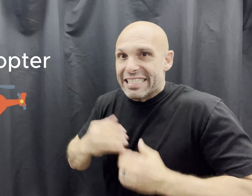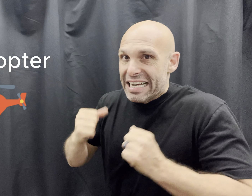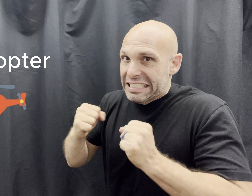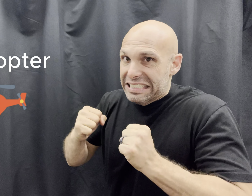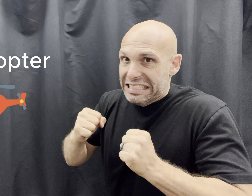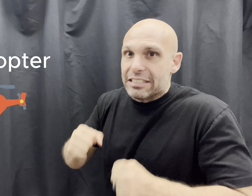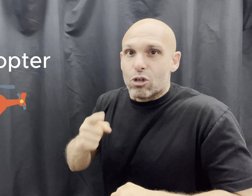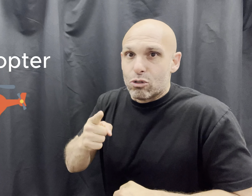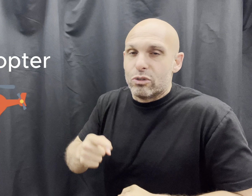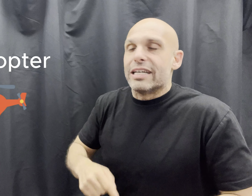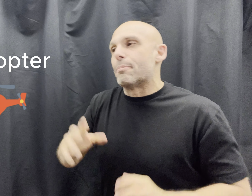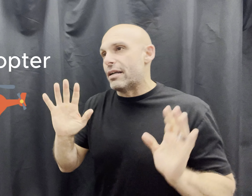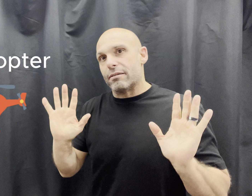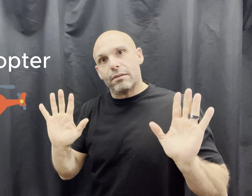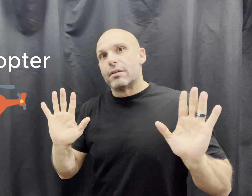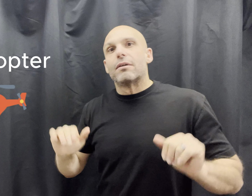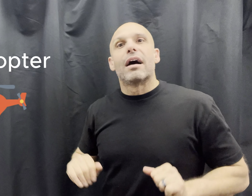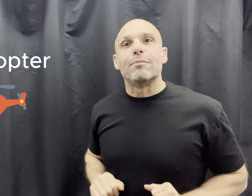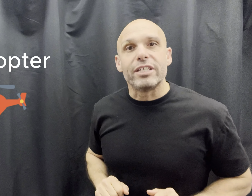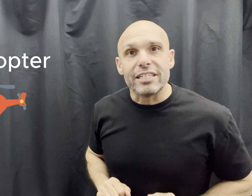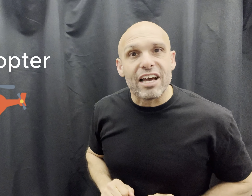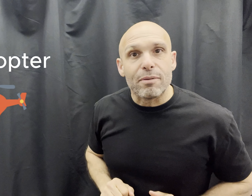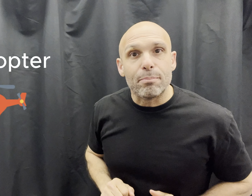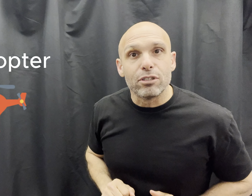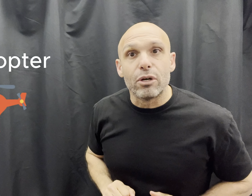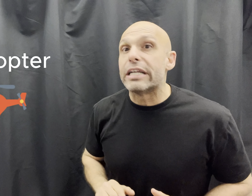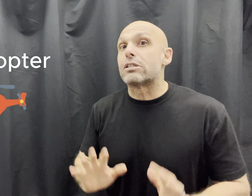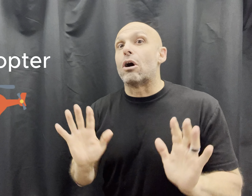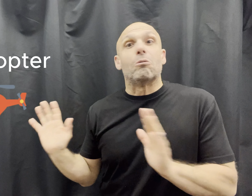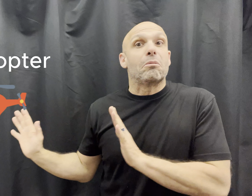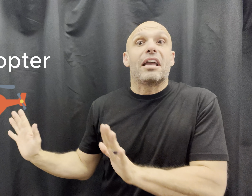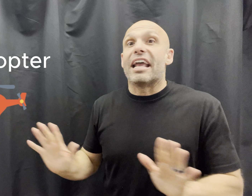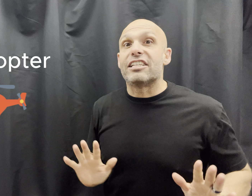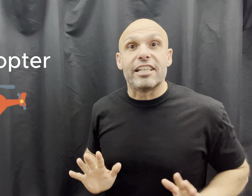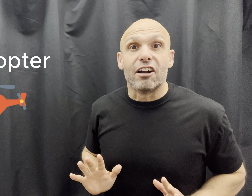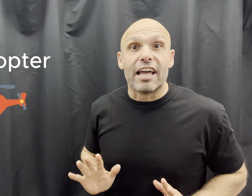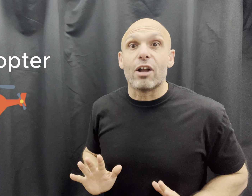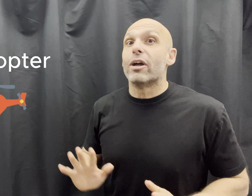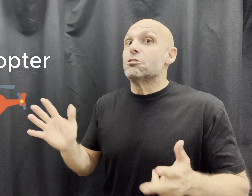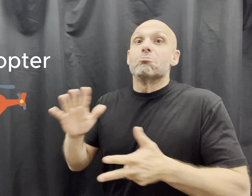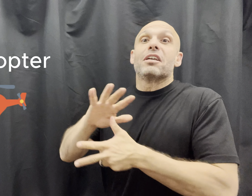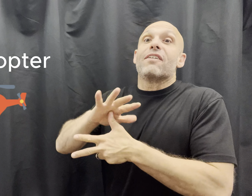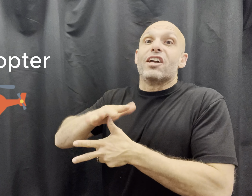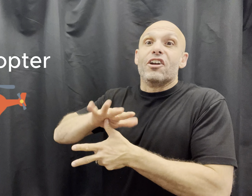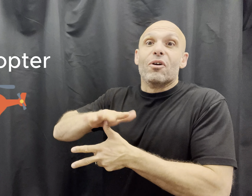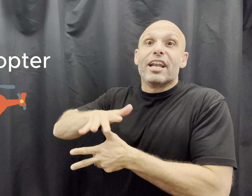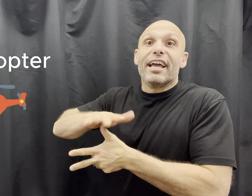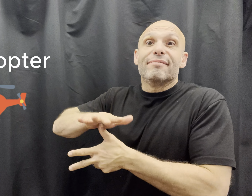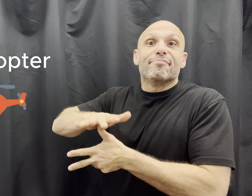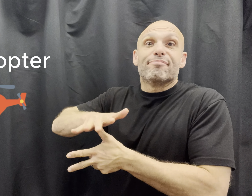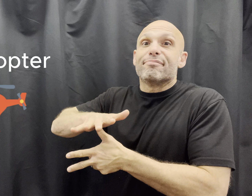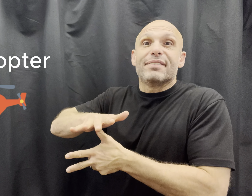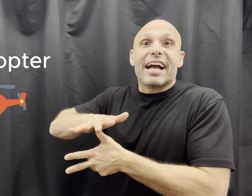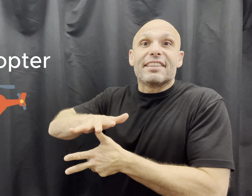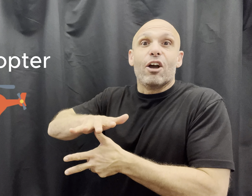taught, don't do that. But I'm seeing deaf people do it, so it's their language. If they're doing it, they got the okay